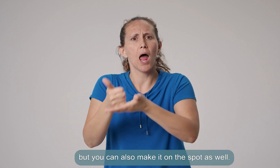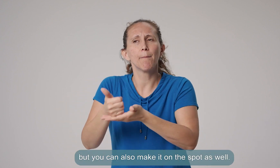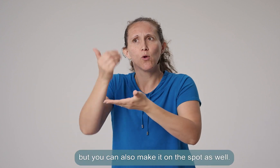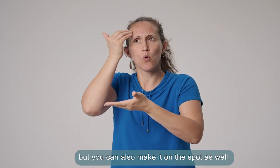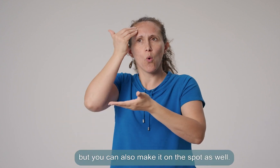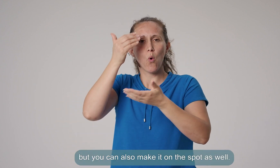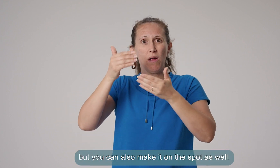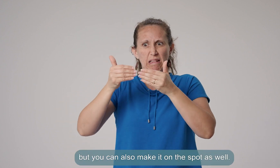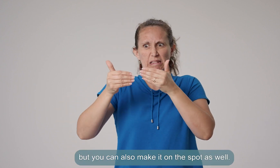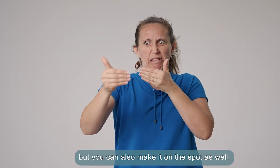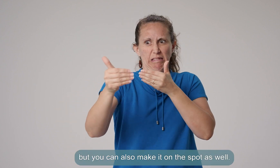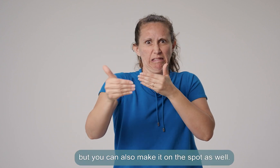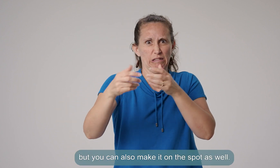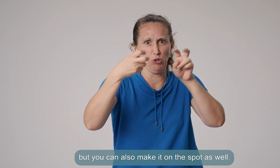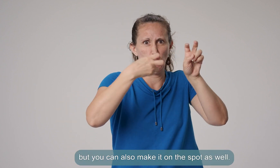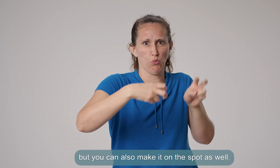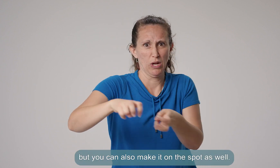but you can also make it on the spot as well.